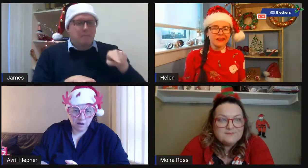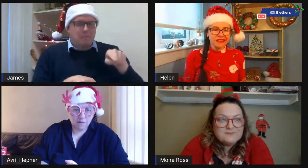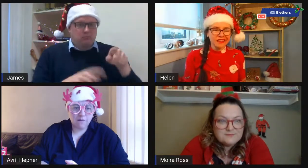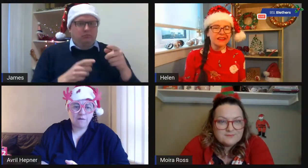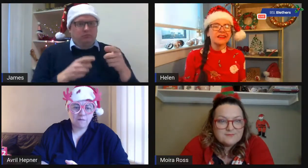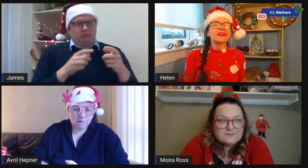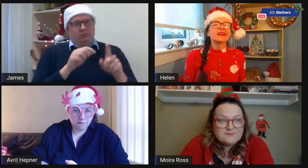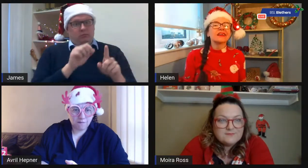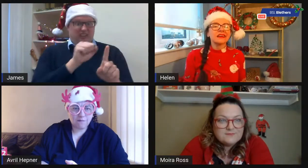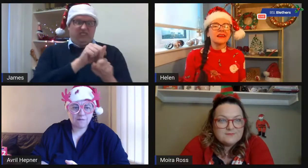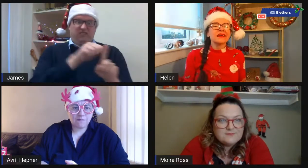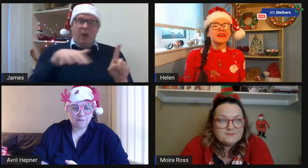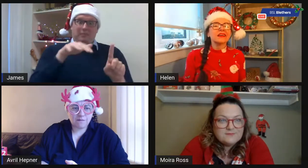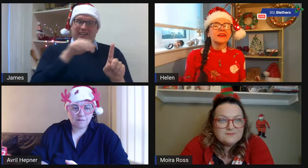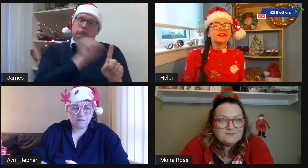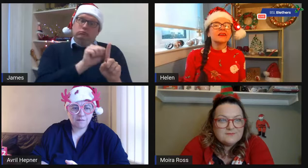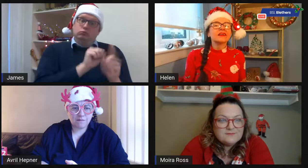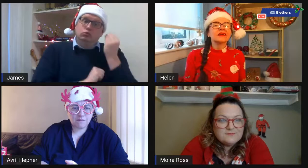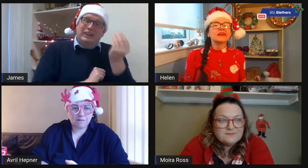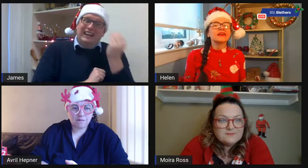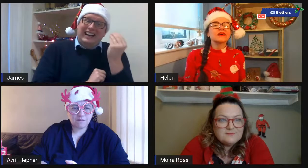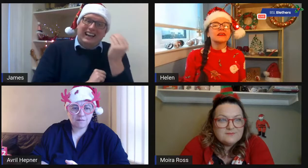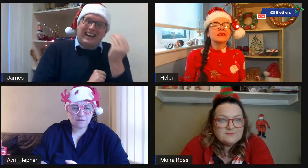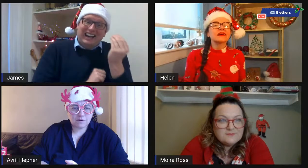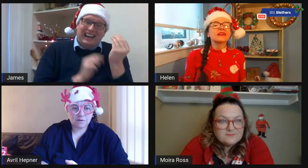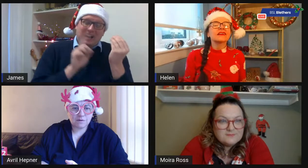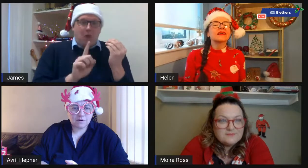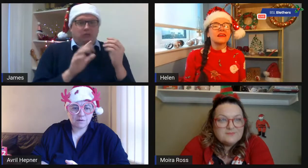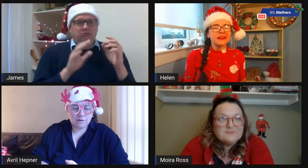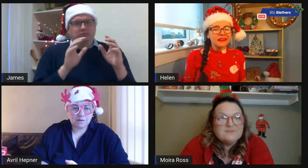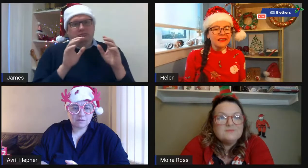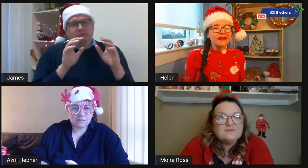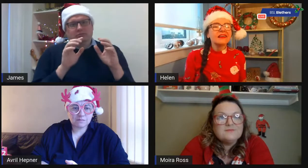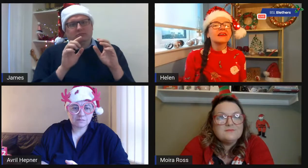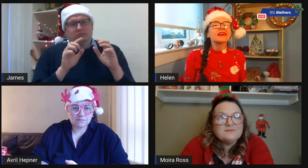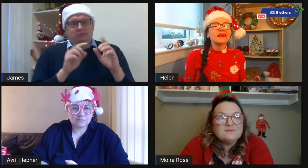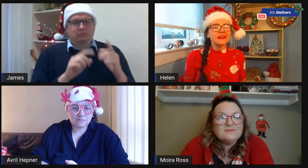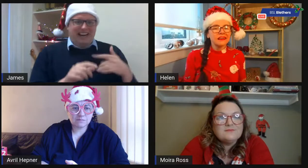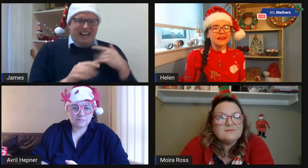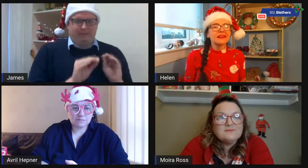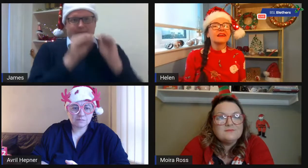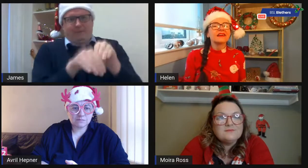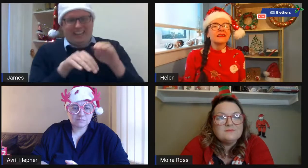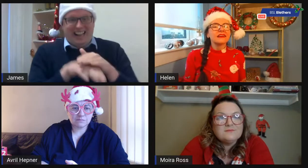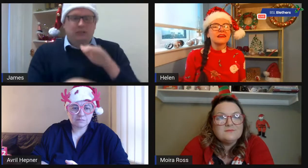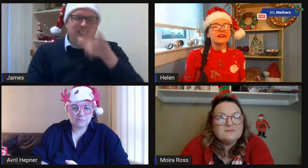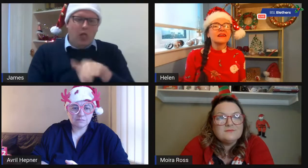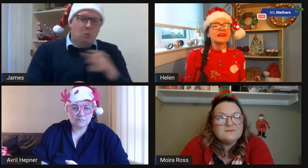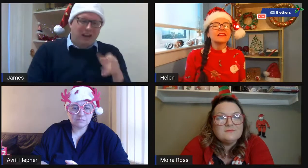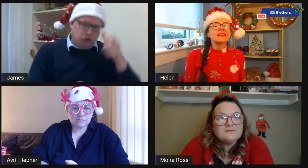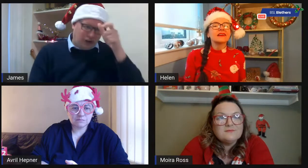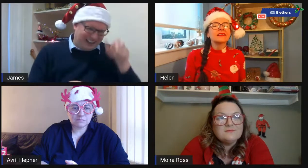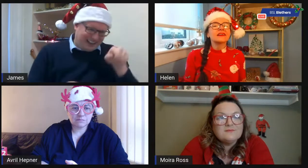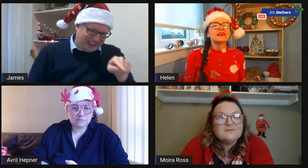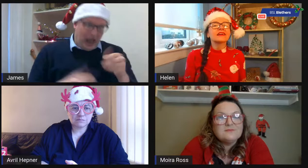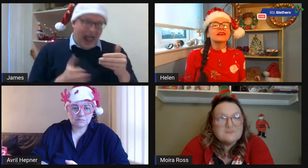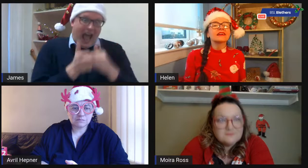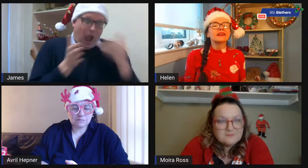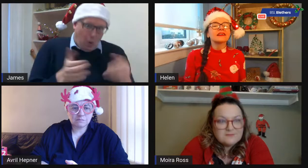the Roman occupation. So we're going back a wee bit, but that's what it was. It was originally from sort of Greece, but then moved